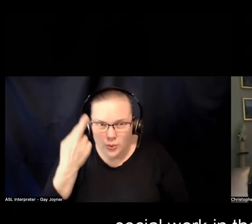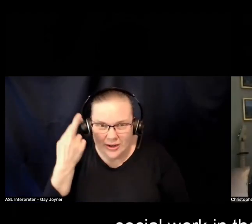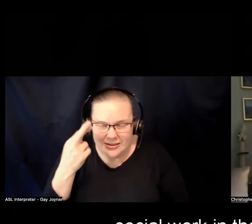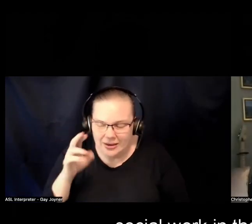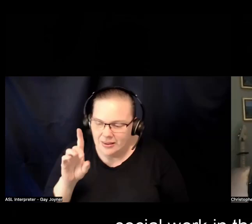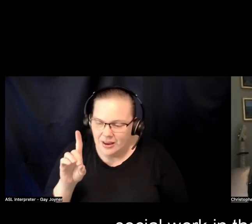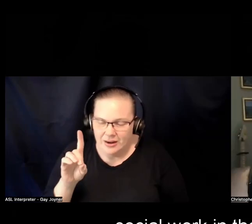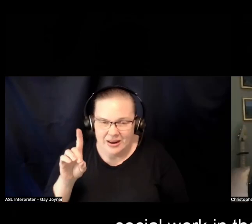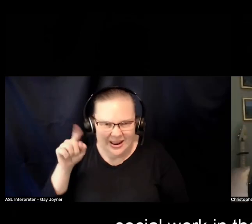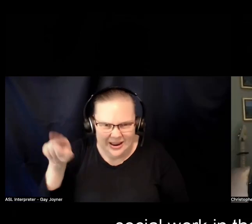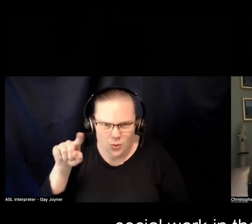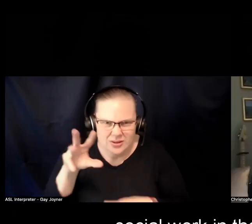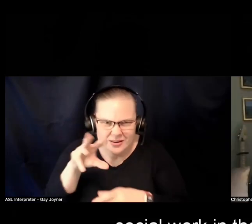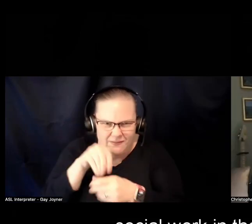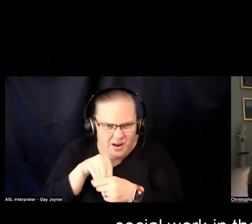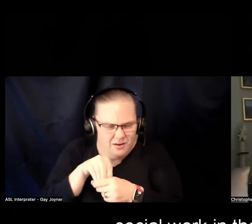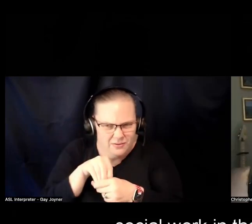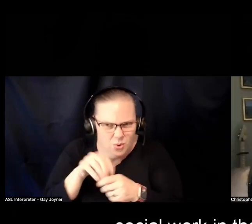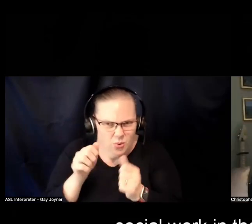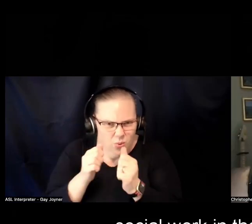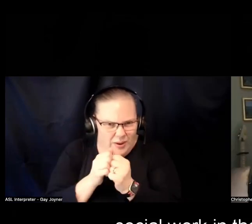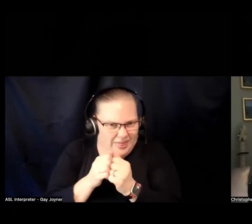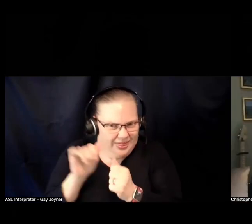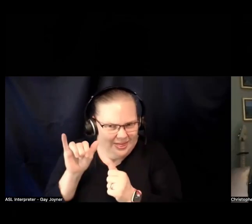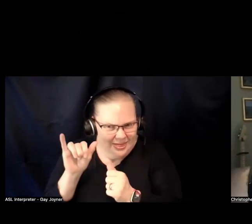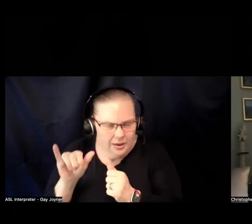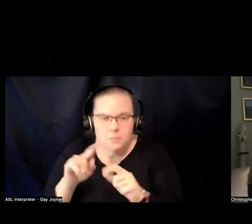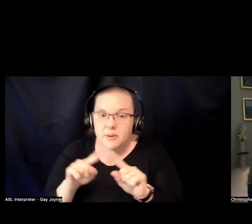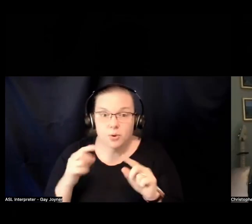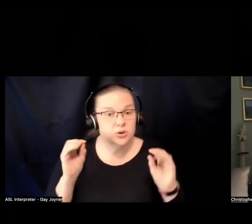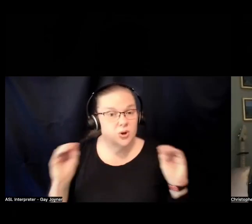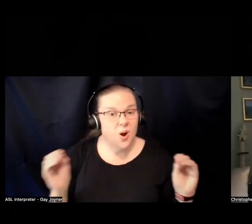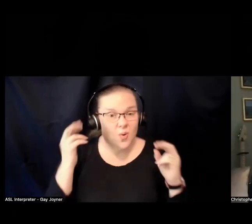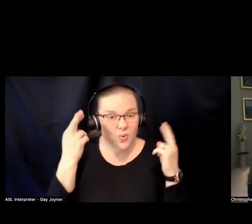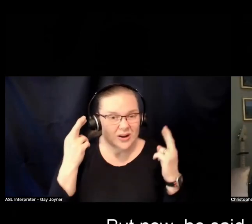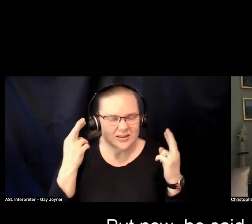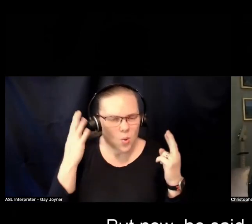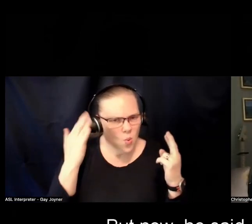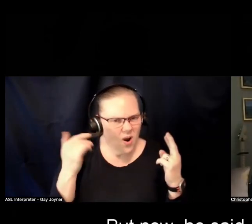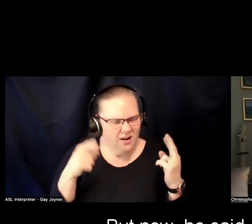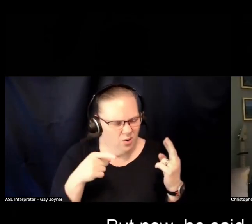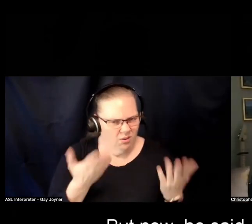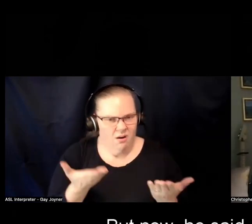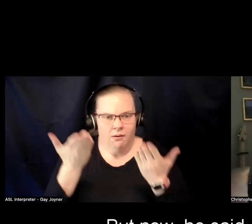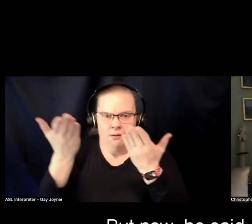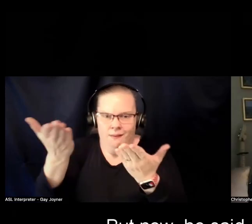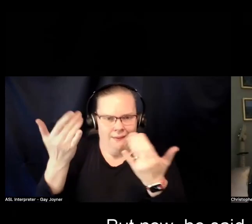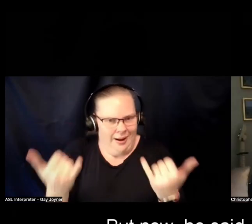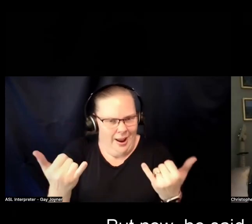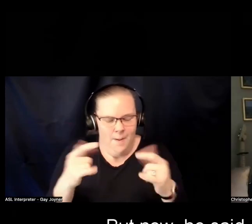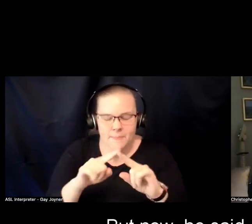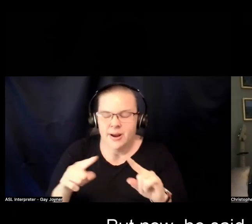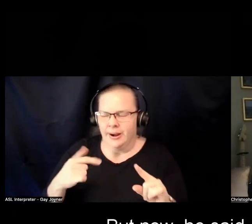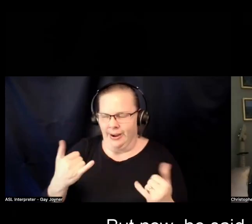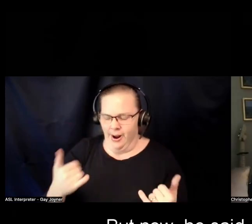work in the Roosevelt administration, and accordingly, there had been no reason to sound the alarm. But now he said, I feel as